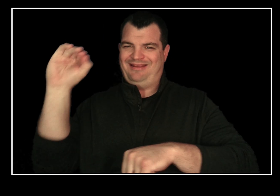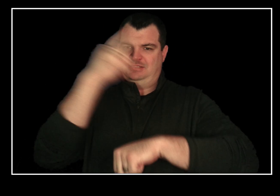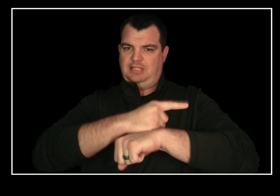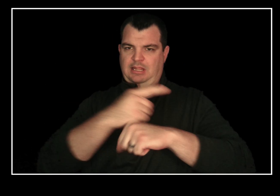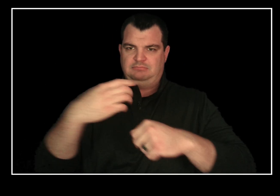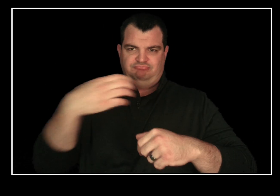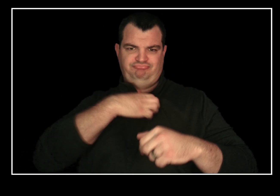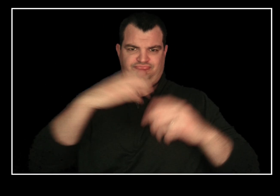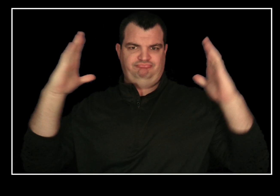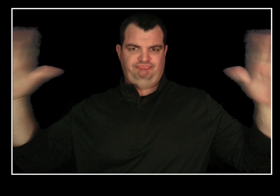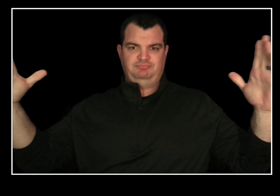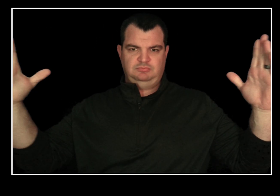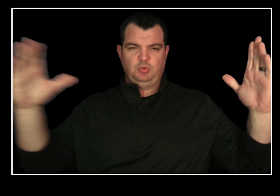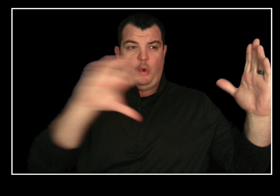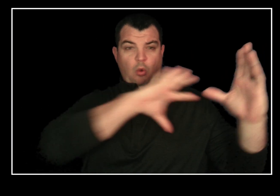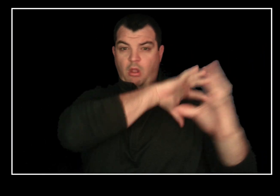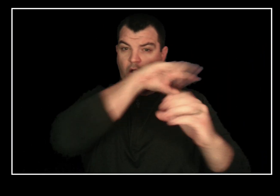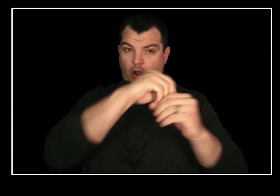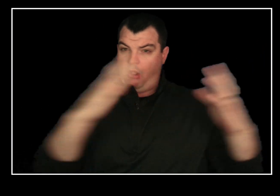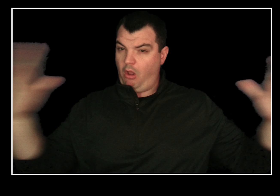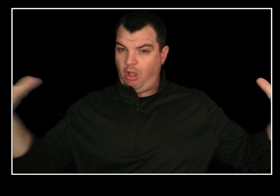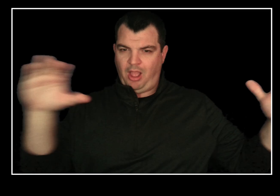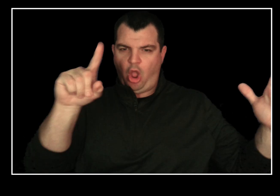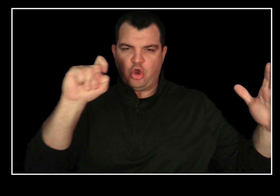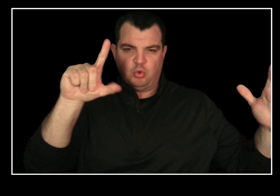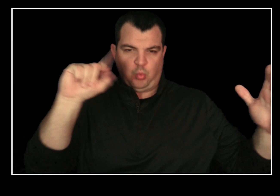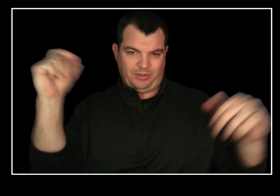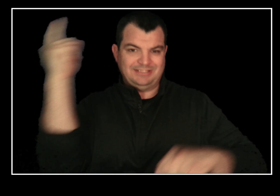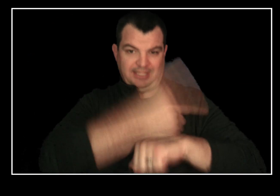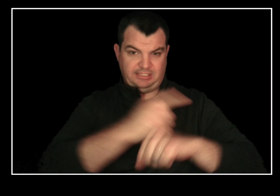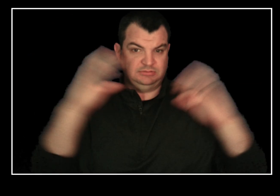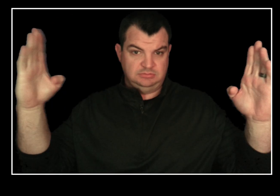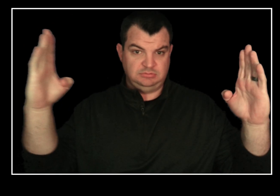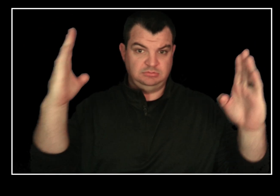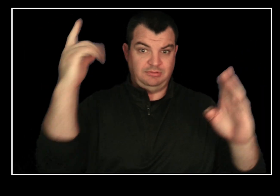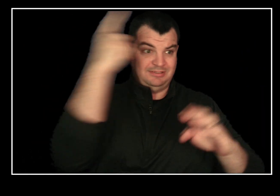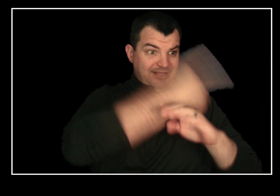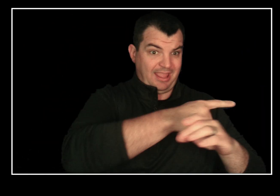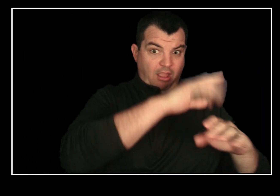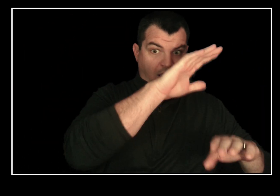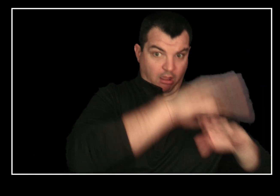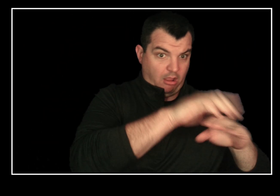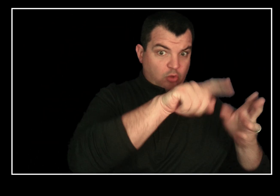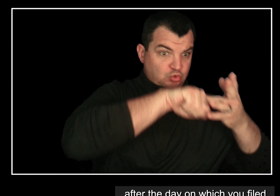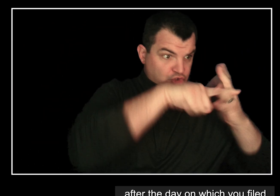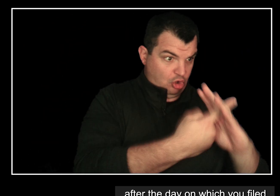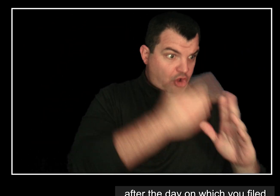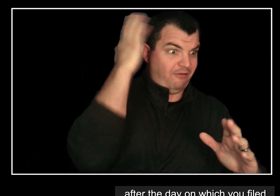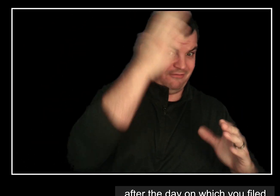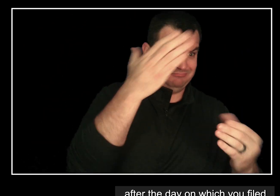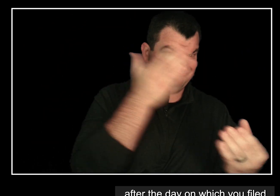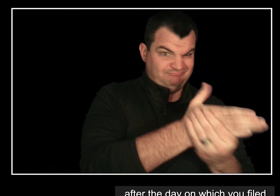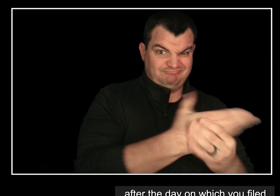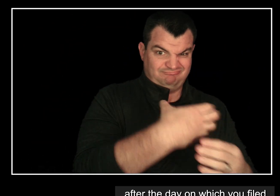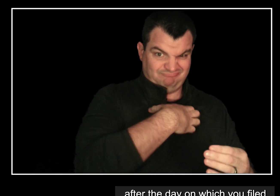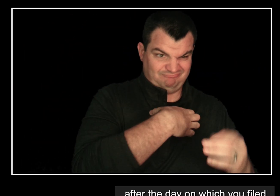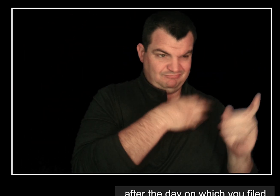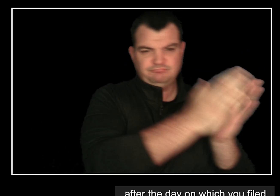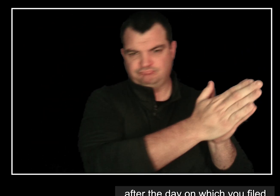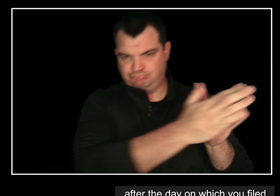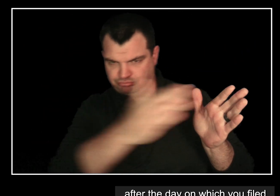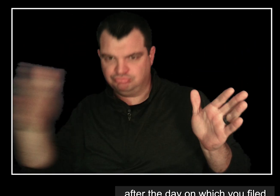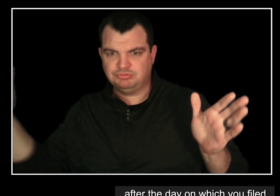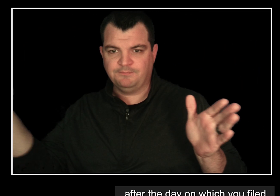within 30 days of the 90-day deadline, in other words, within 120 days after the day on which you filed